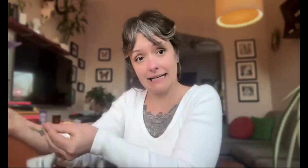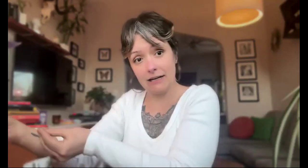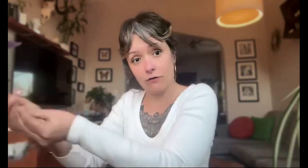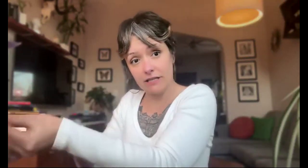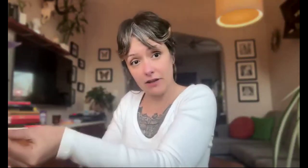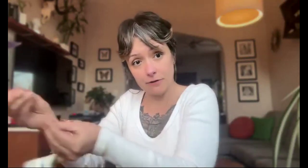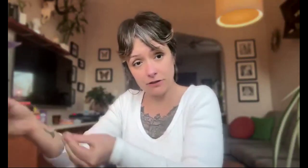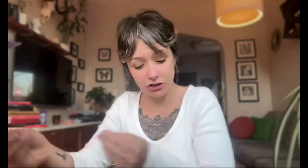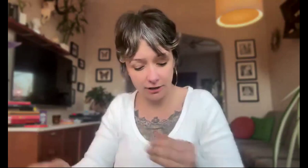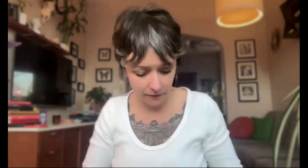Handing it over to the other person. Share.